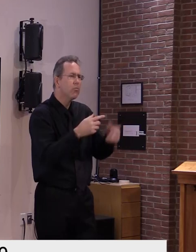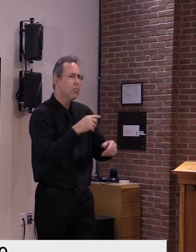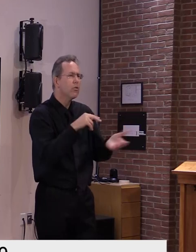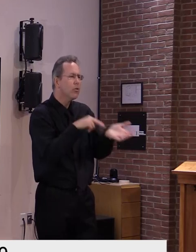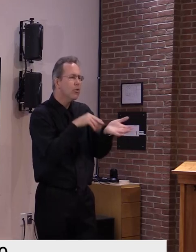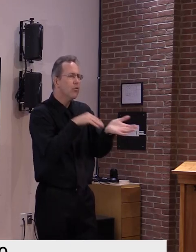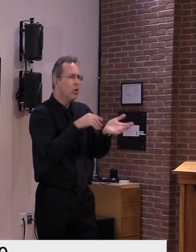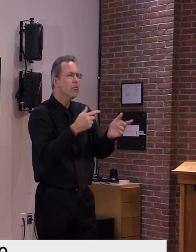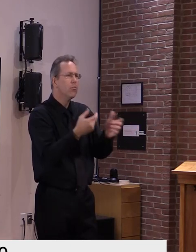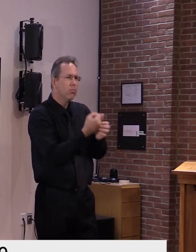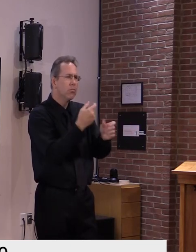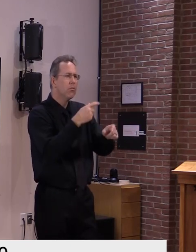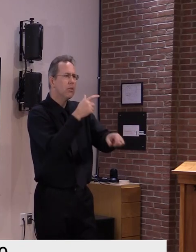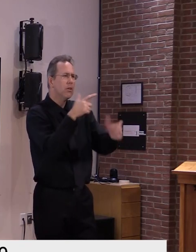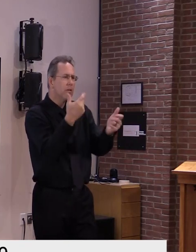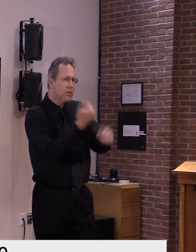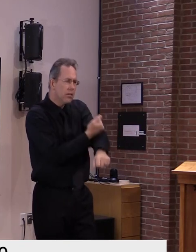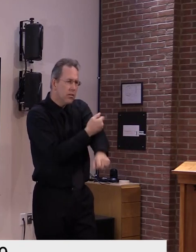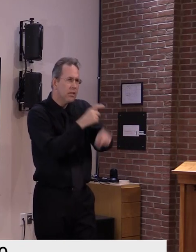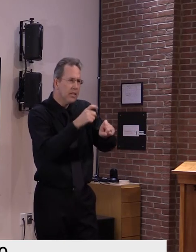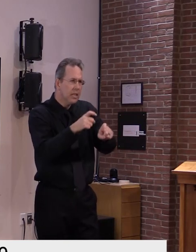Okay, great. Thank you very much for